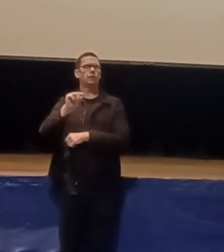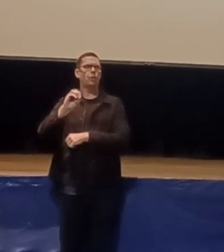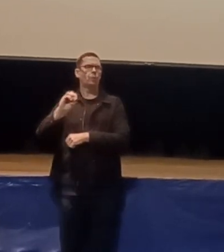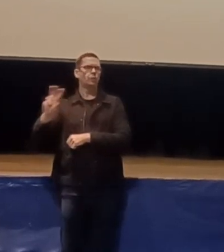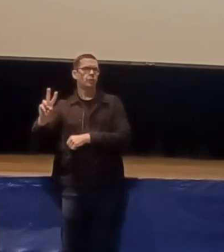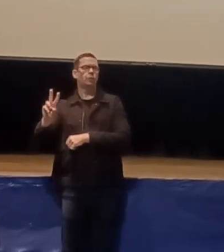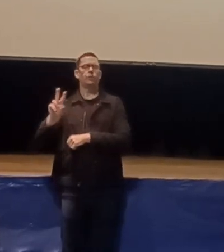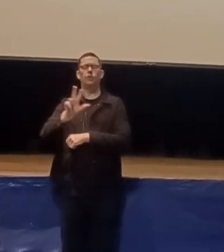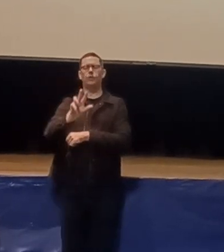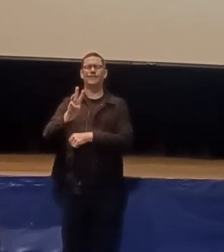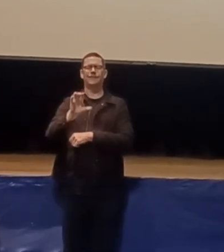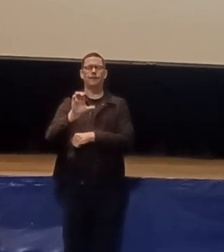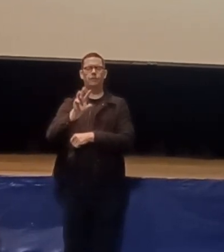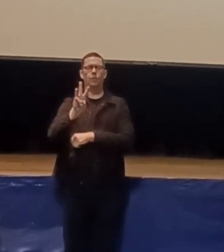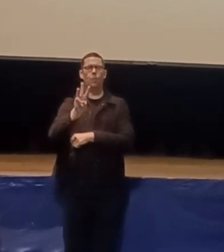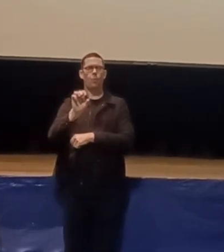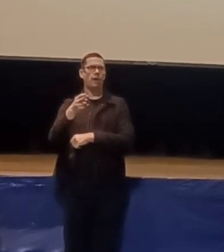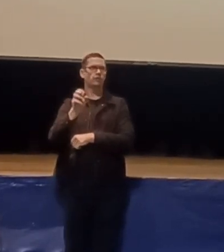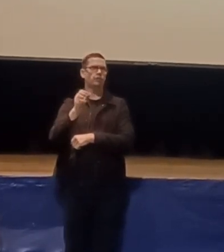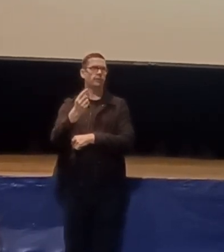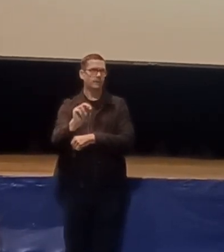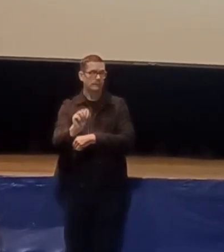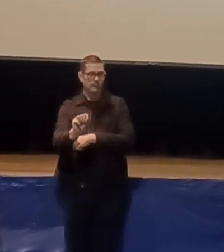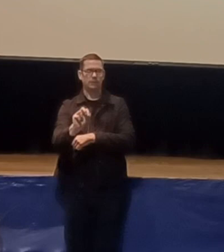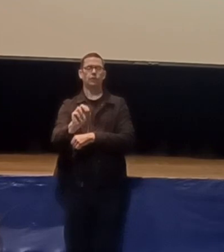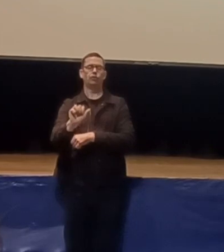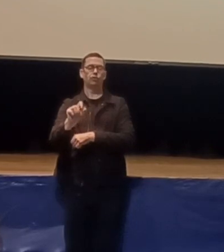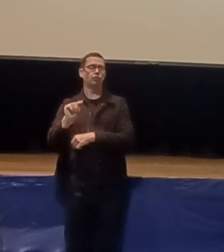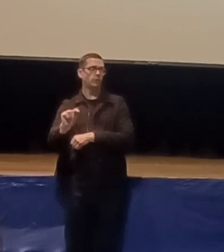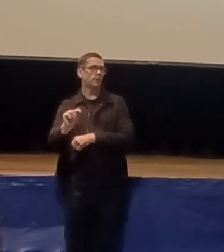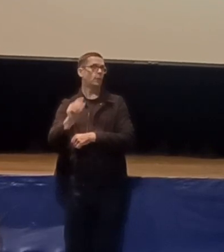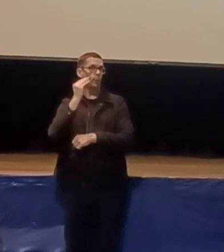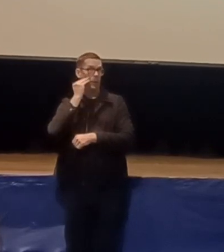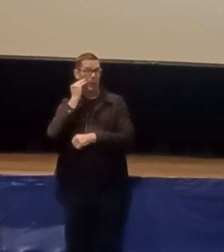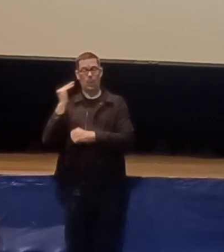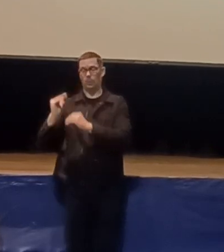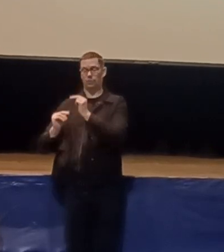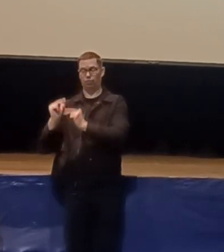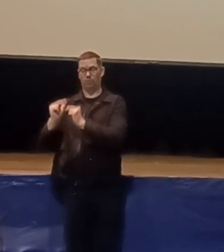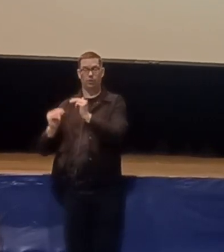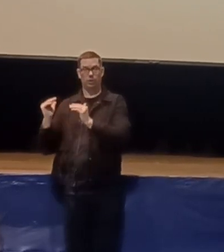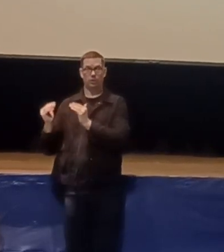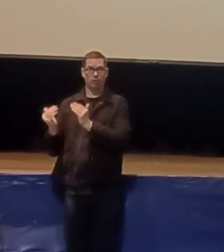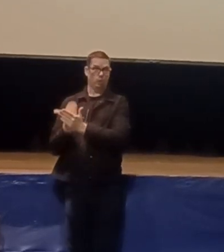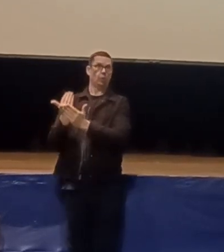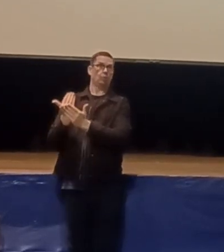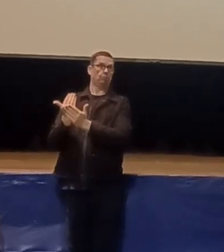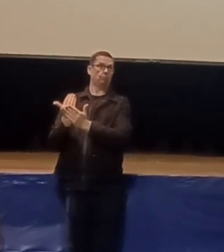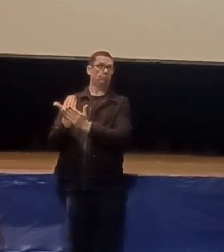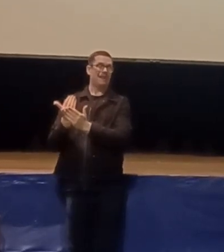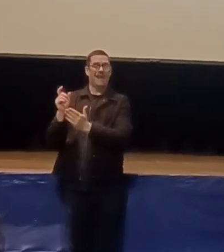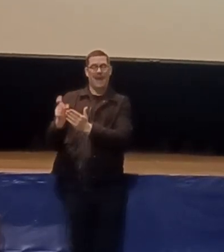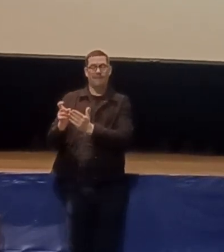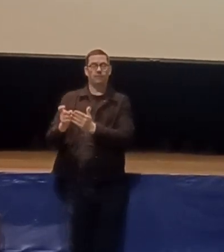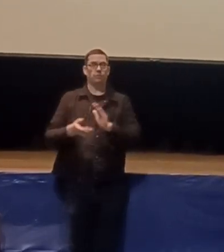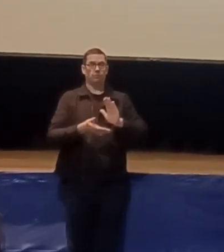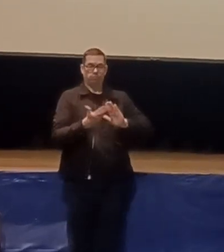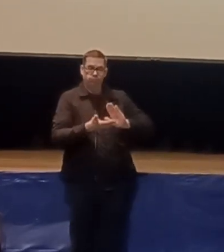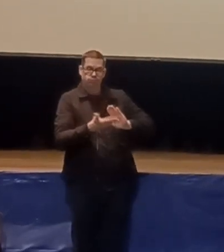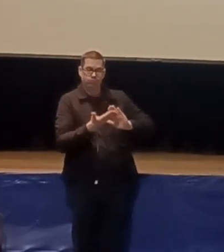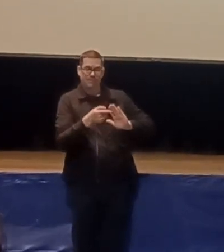at 3600 Washington Street, and we know that during the construction of the new facility, we have to maintain operations of